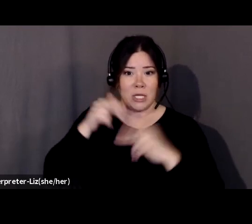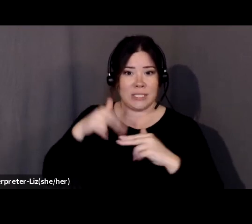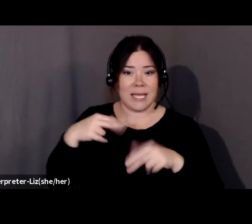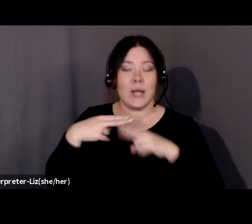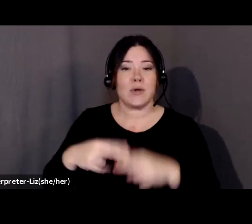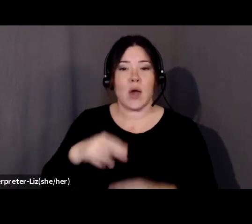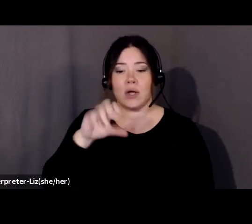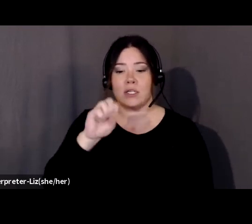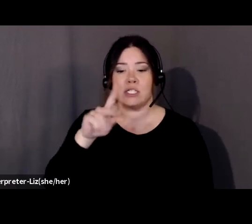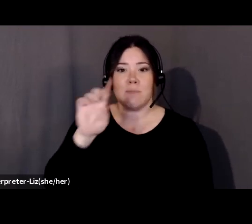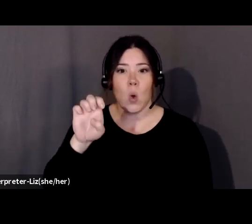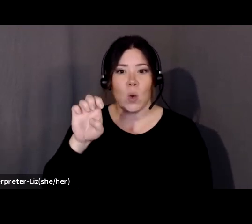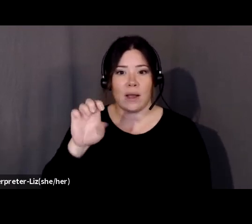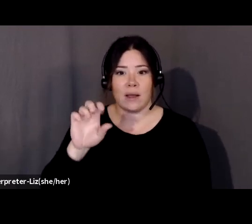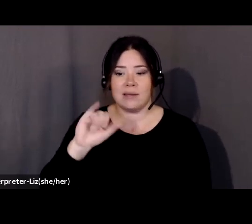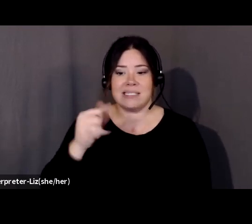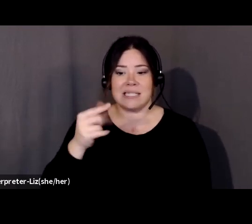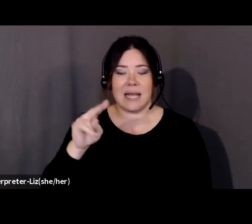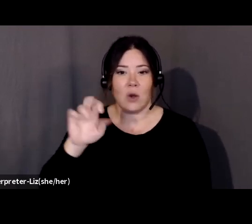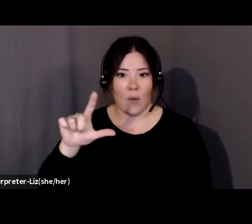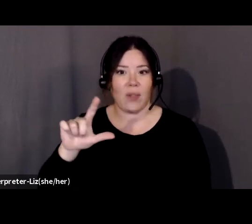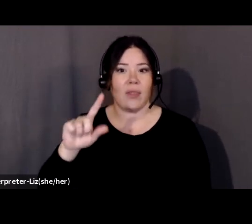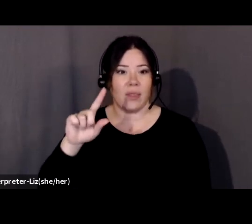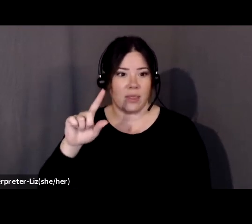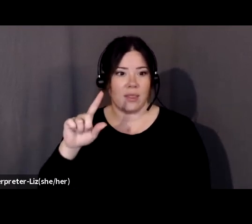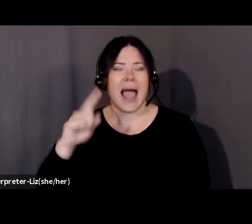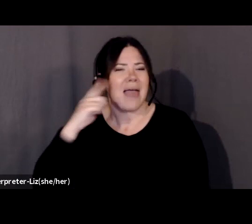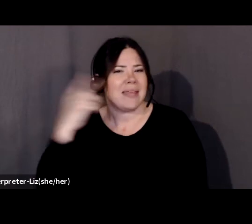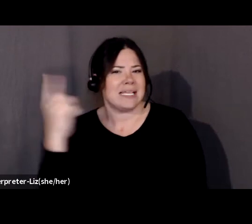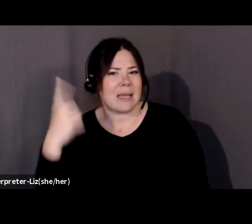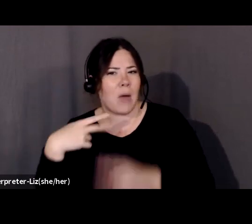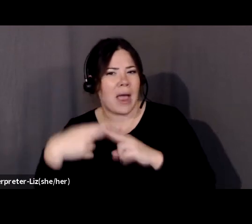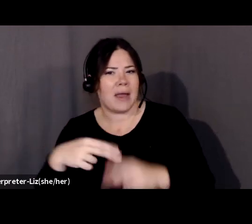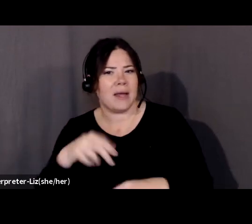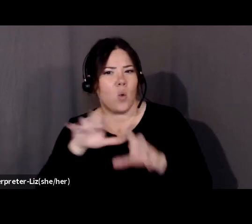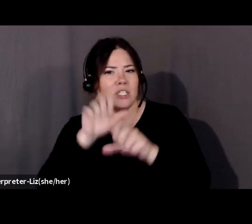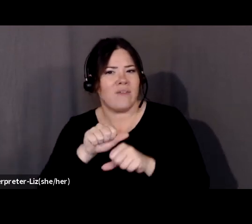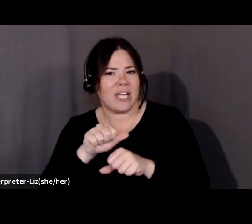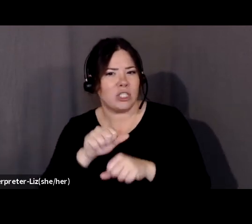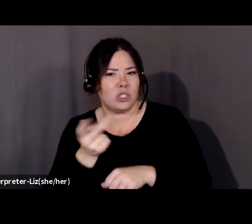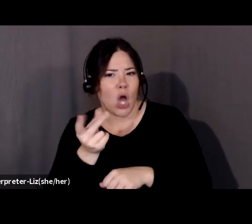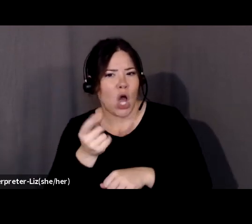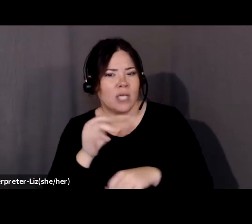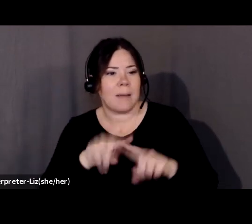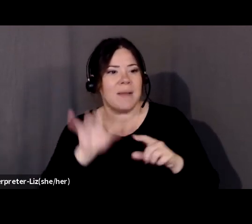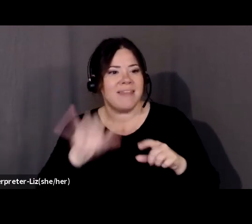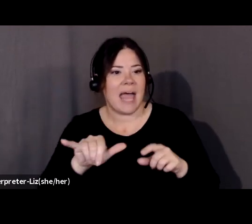guess that. So I think somebody guessed reservation dogs, which is the photo of the 4 young